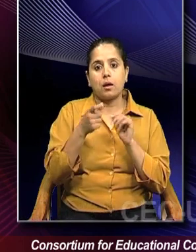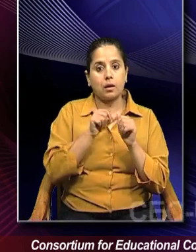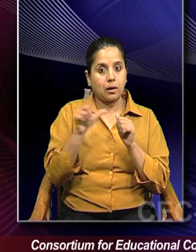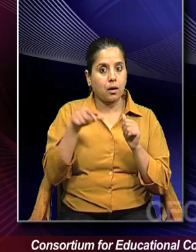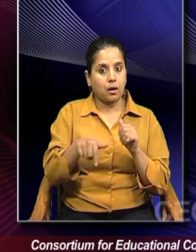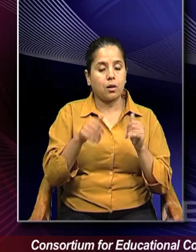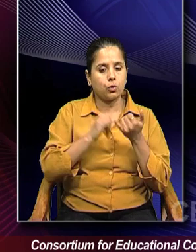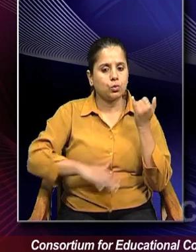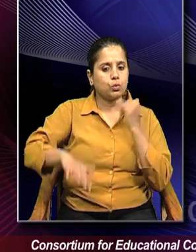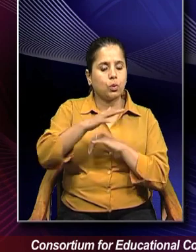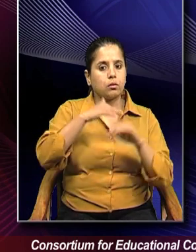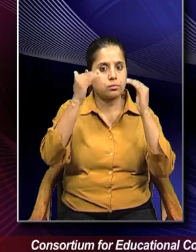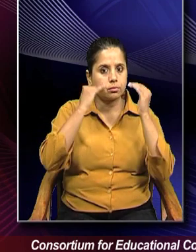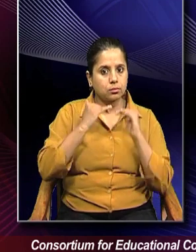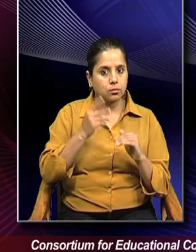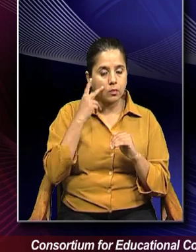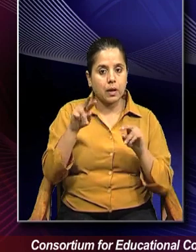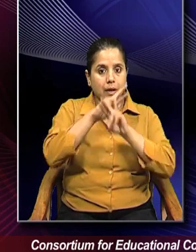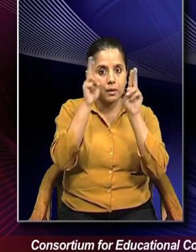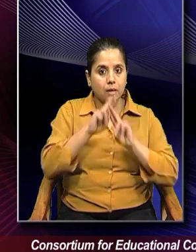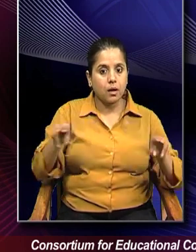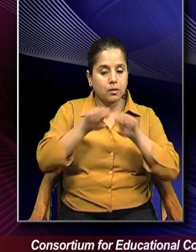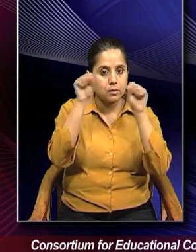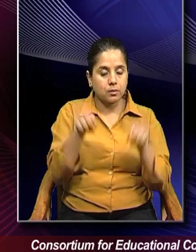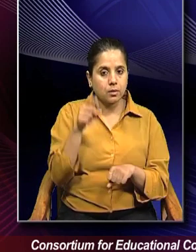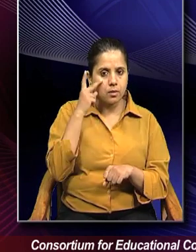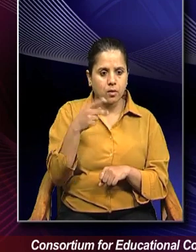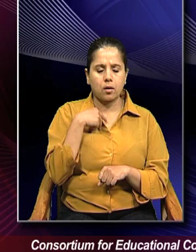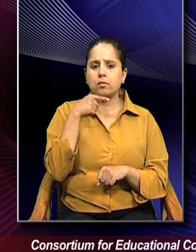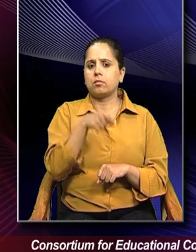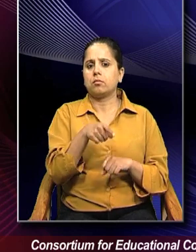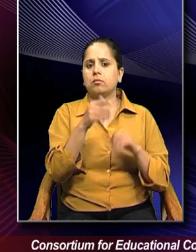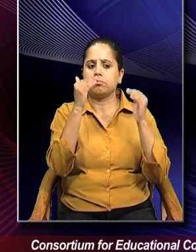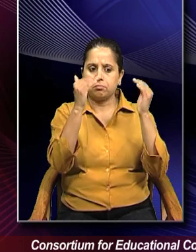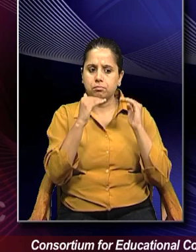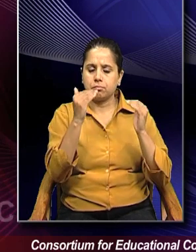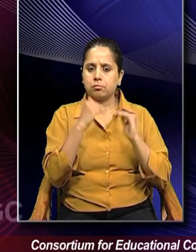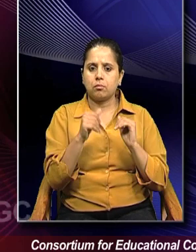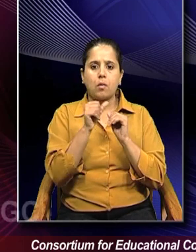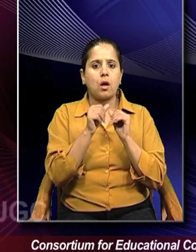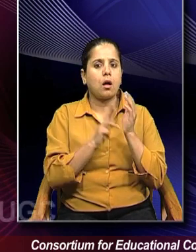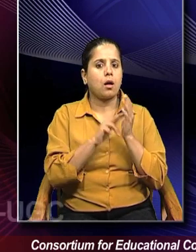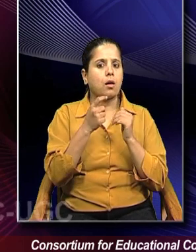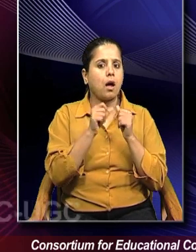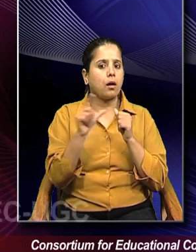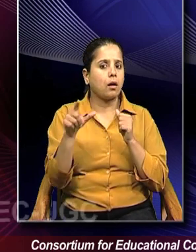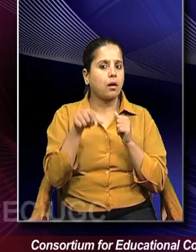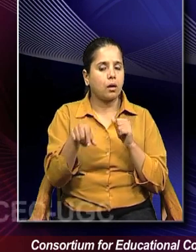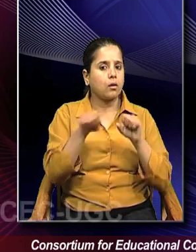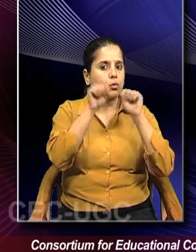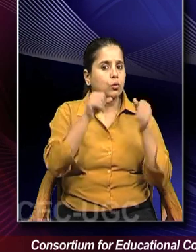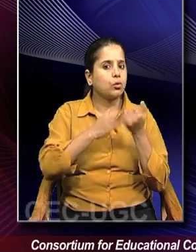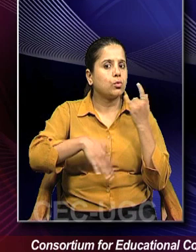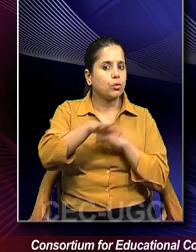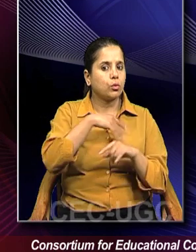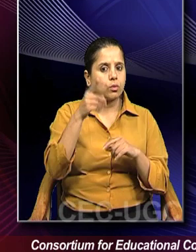He sees the international system as an anarchical society, and he believes that